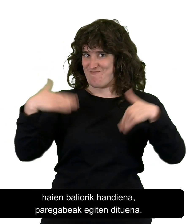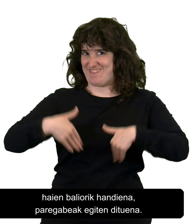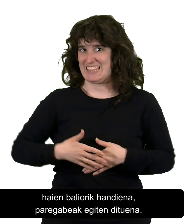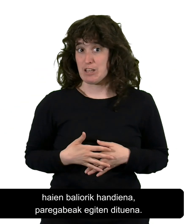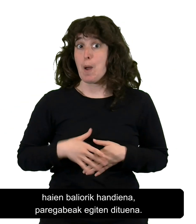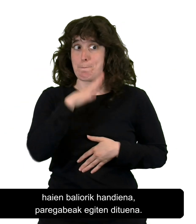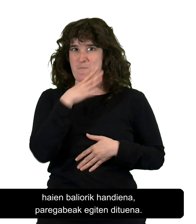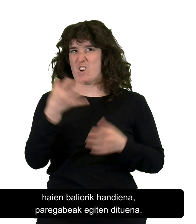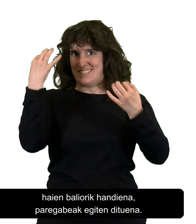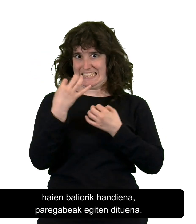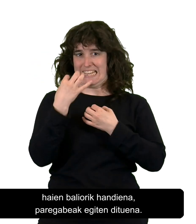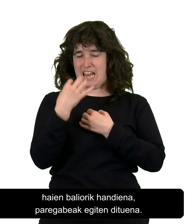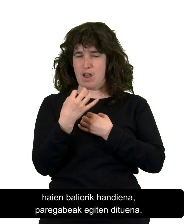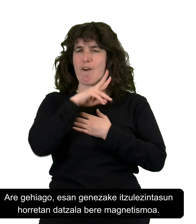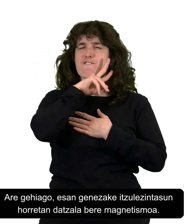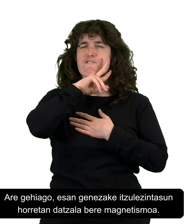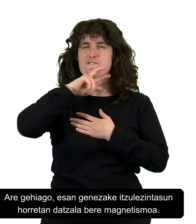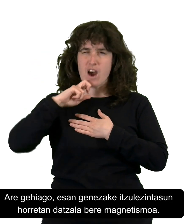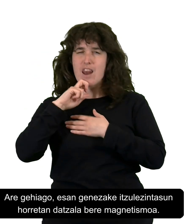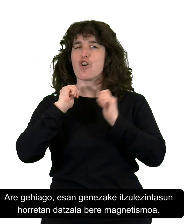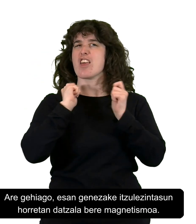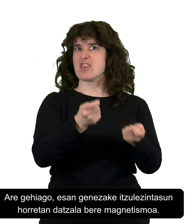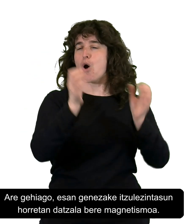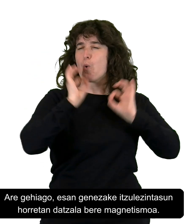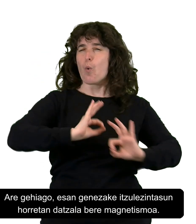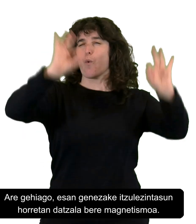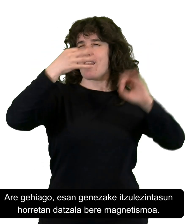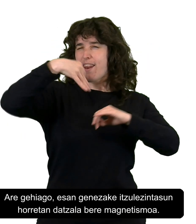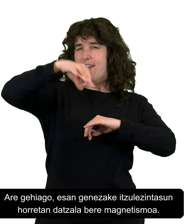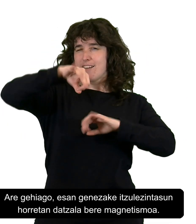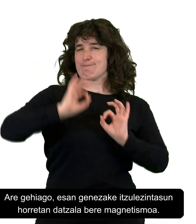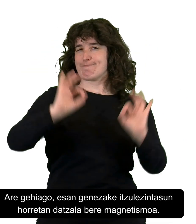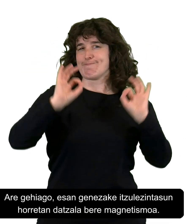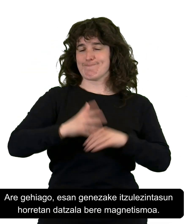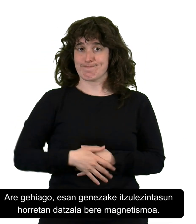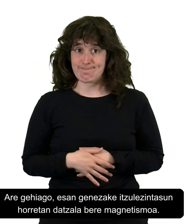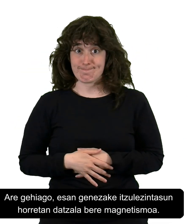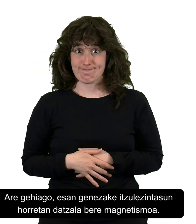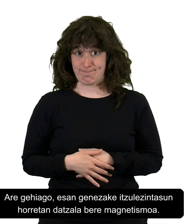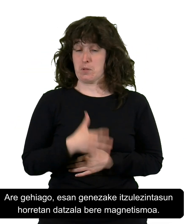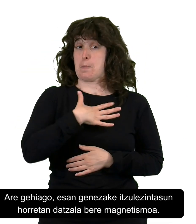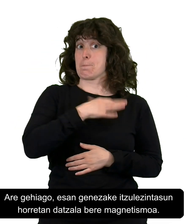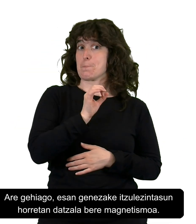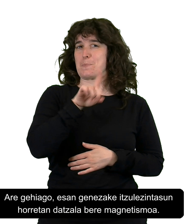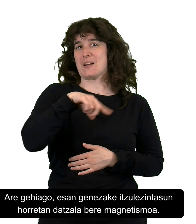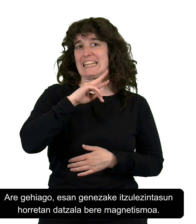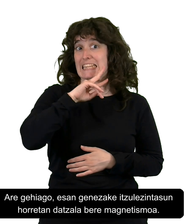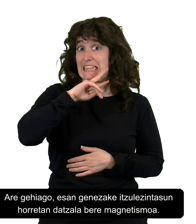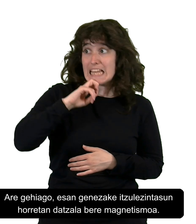egiten dituena. Are gehiago, esan genezake, itzulezintasun horretan datzala bere